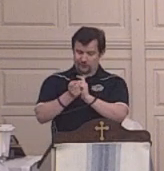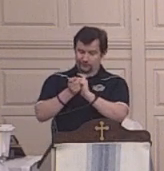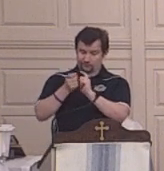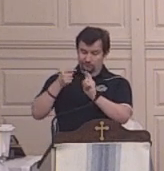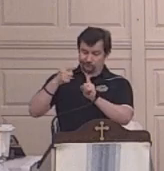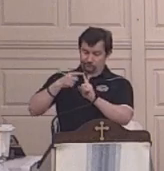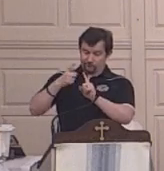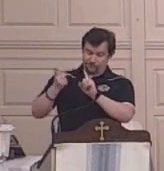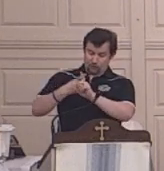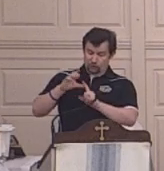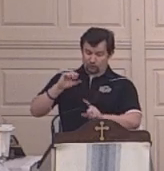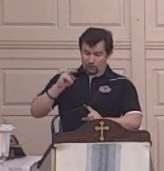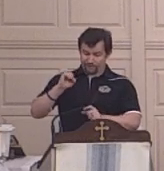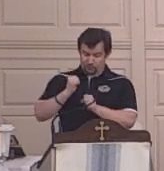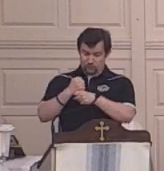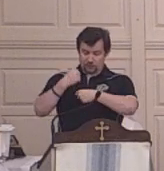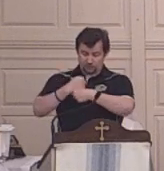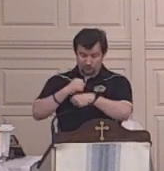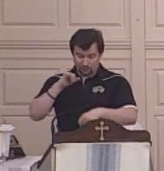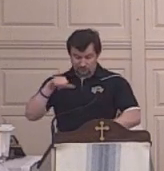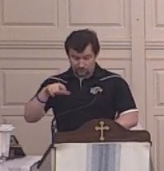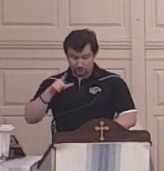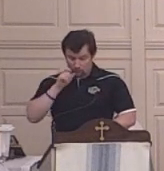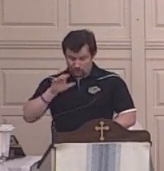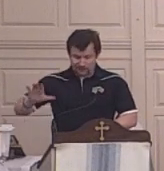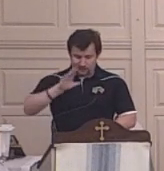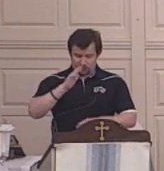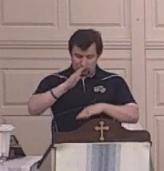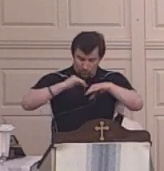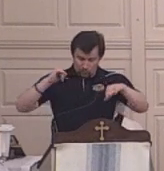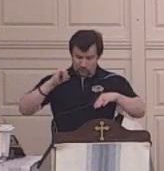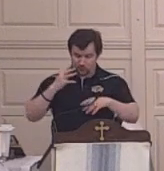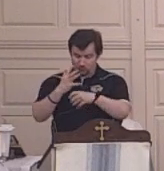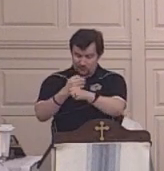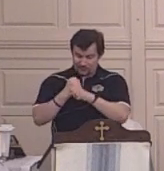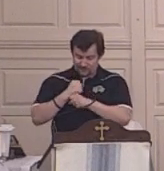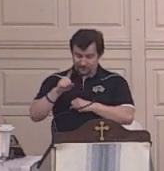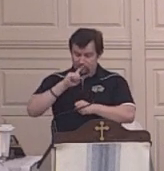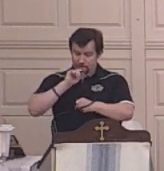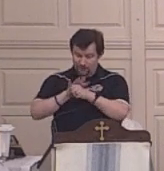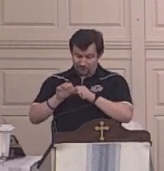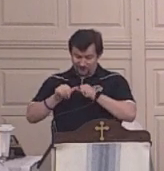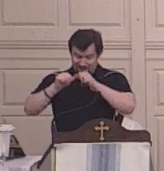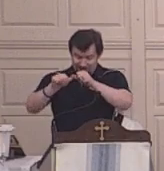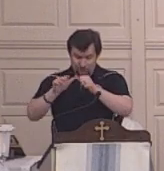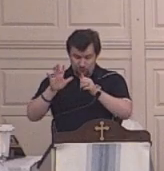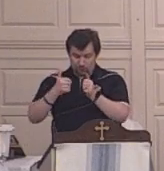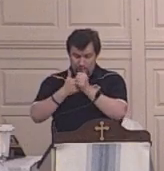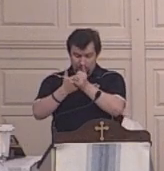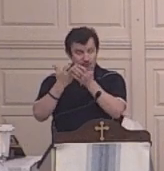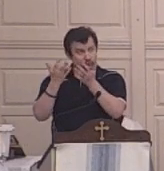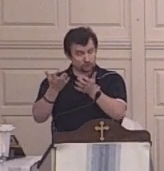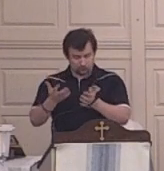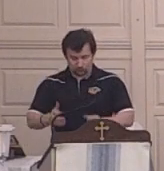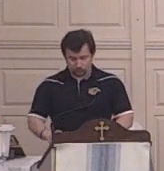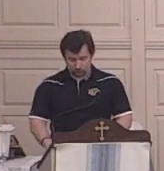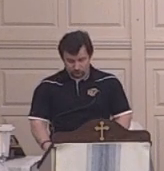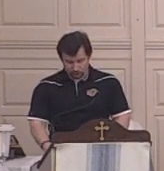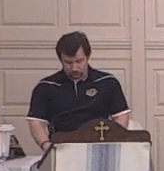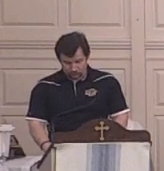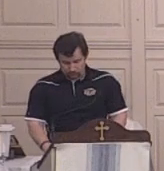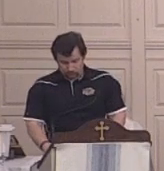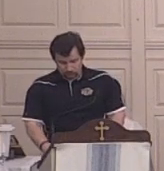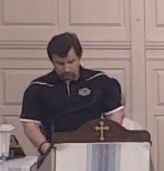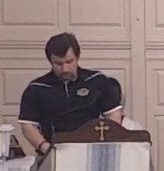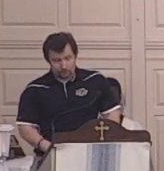from transgressions under the first covenant, those who are called may receive the promised